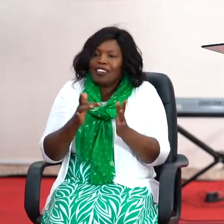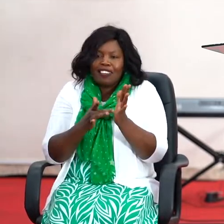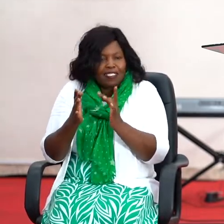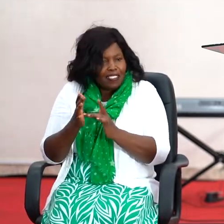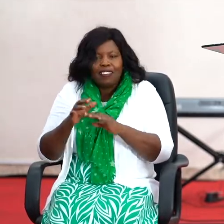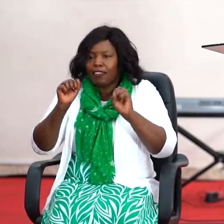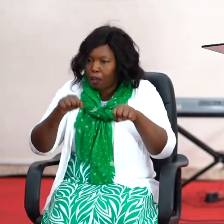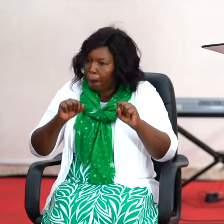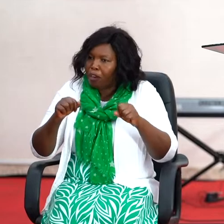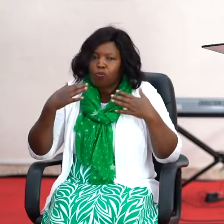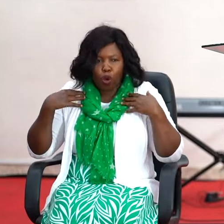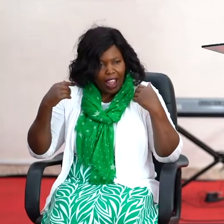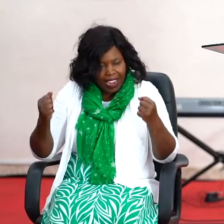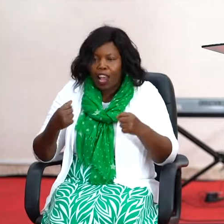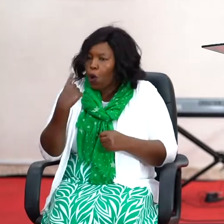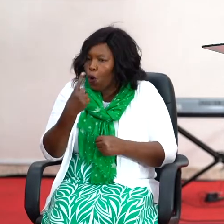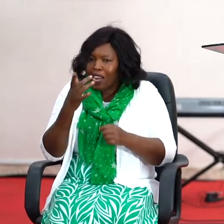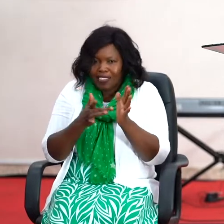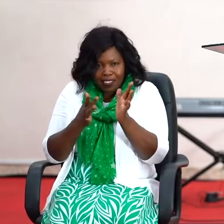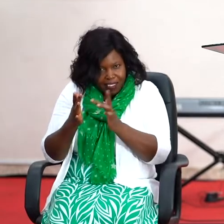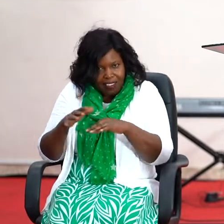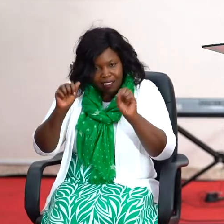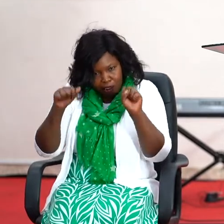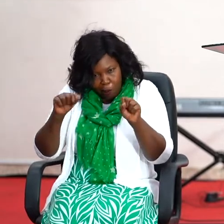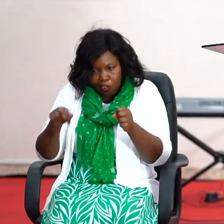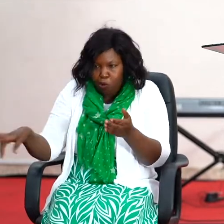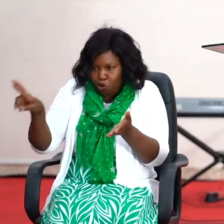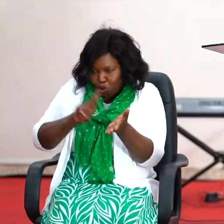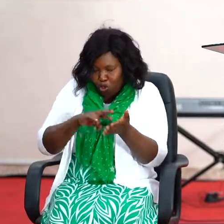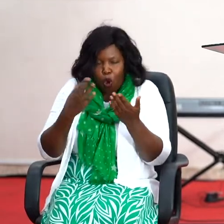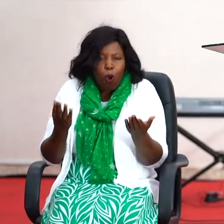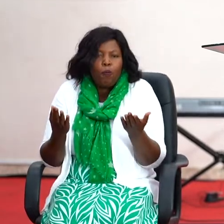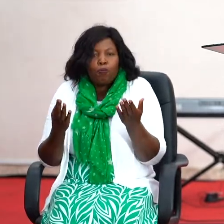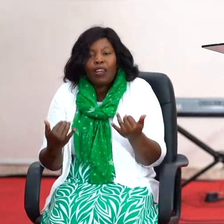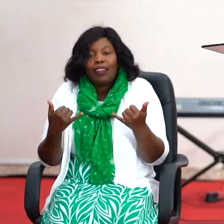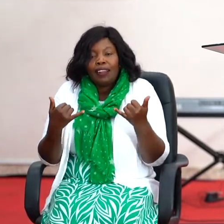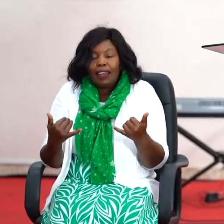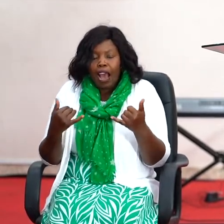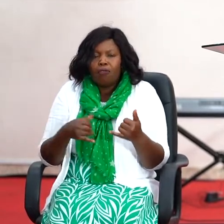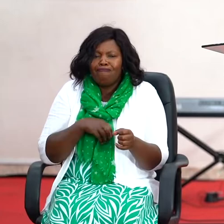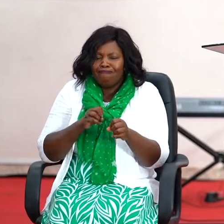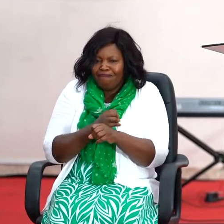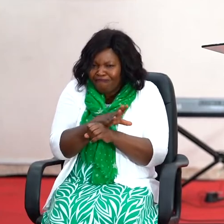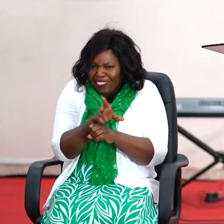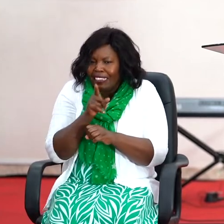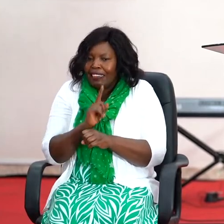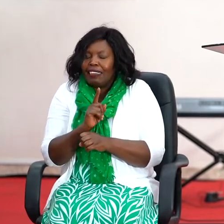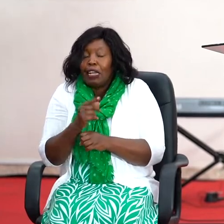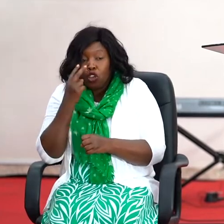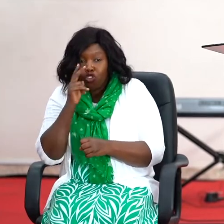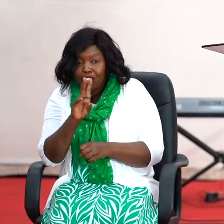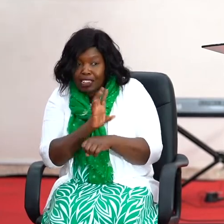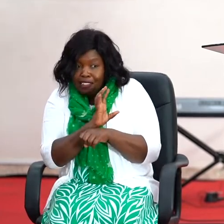able to bring healing. Only Jesus is able to restore. And so this disease, you can see as a